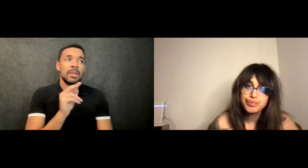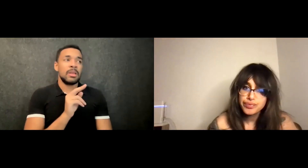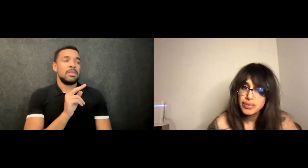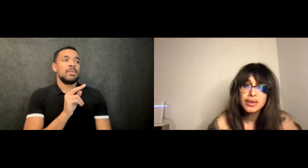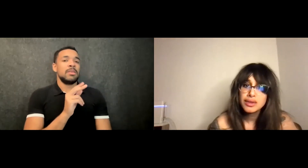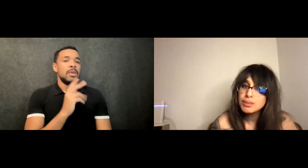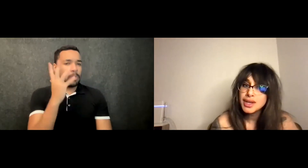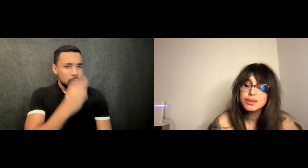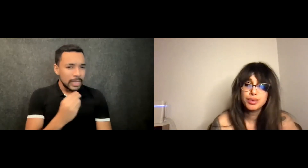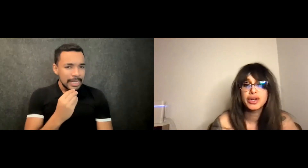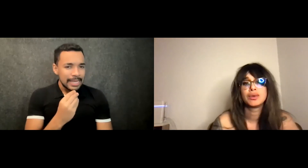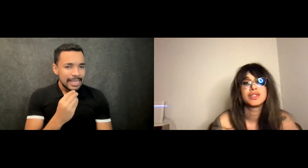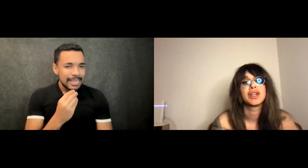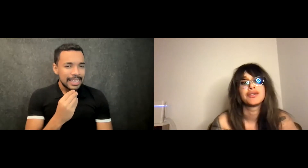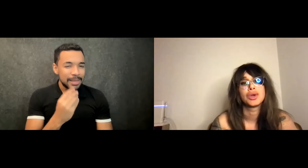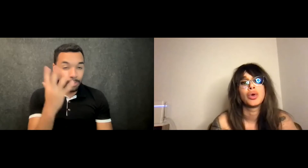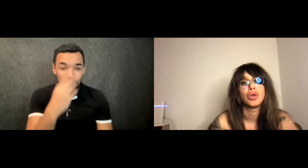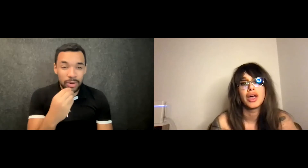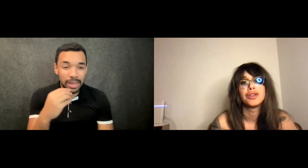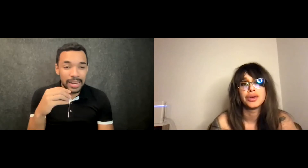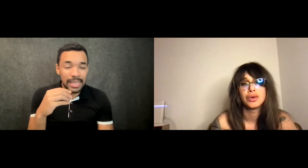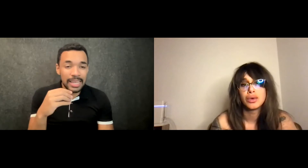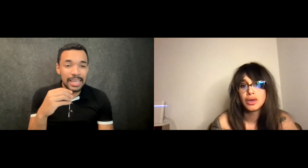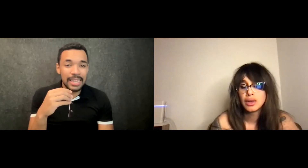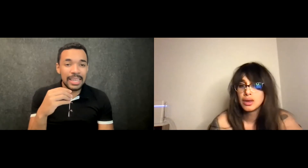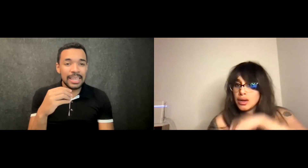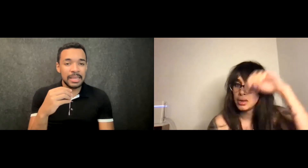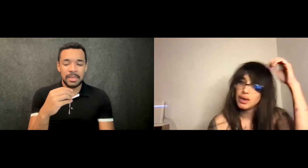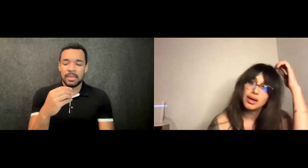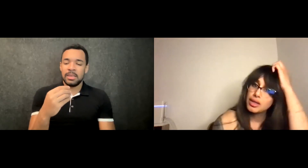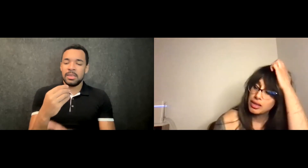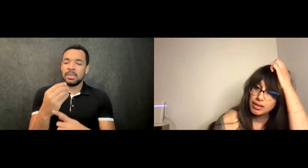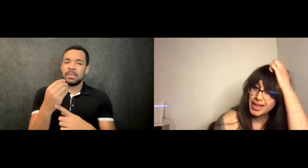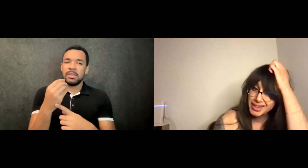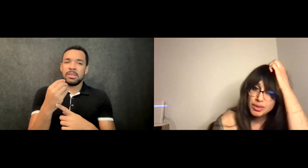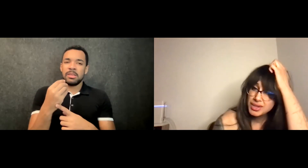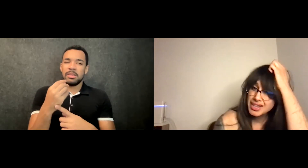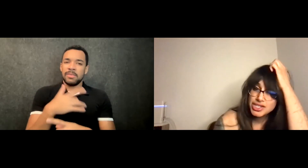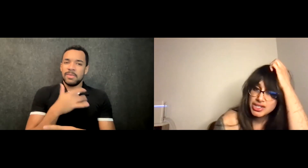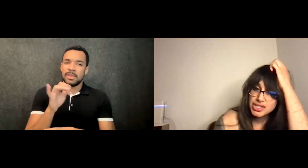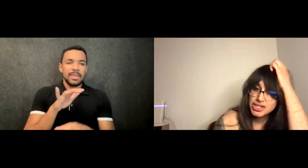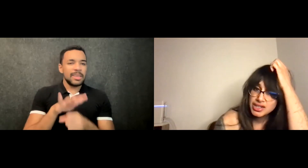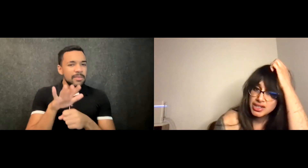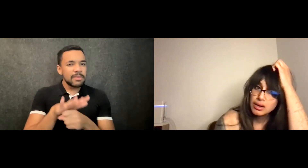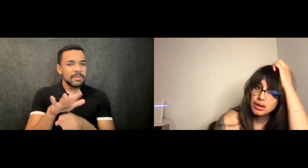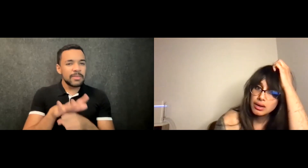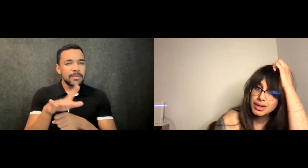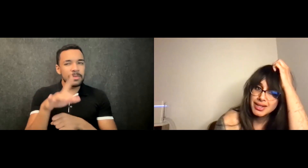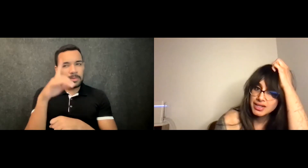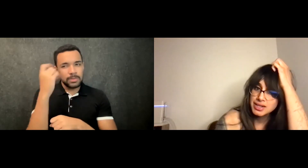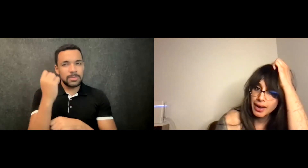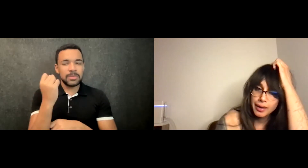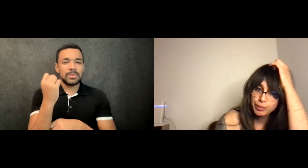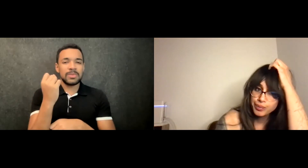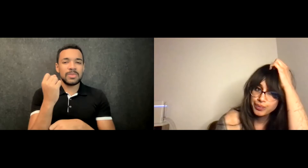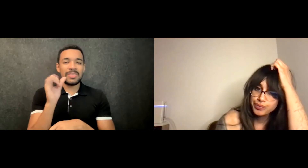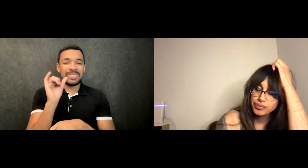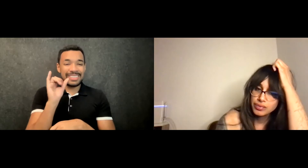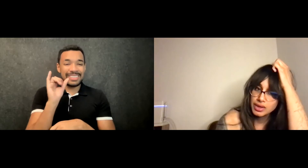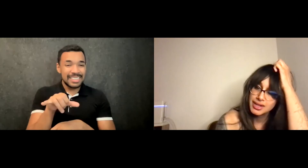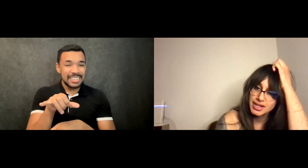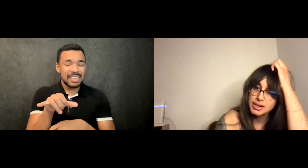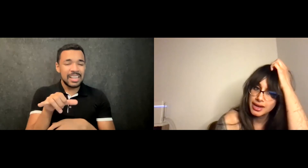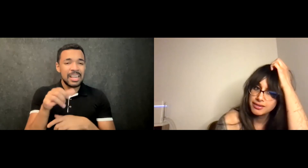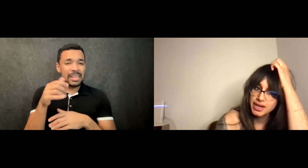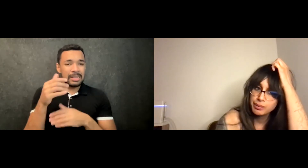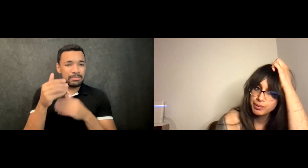Pretty. Sometimes pretty was enough to hold on to. That accumulation, it takes time.